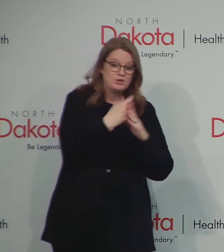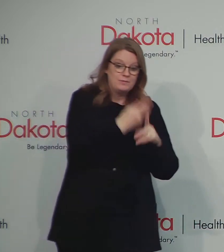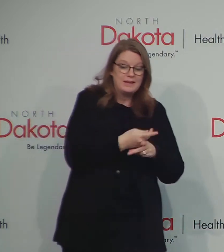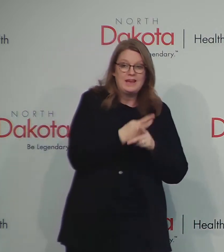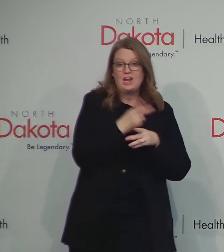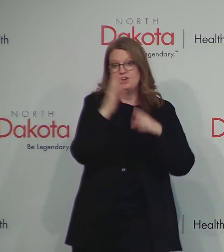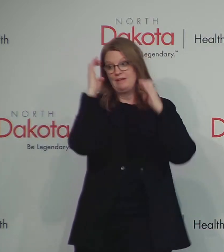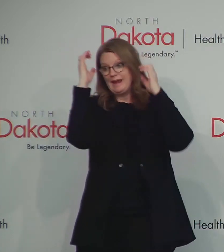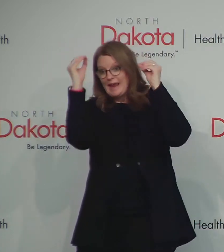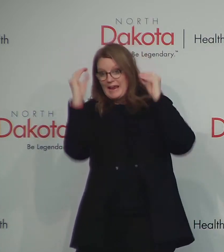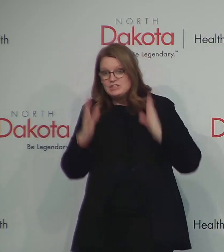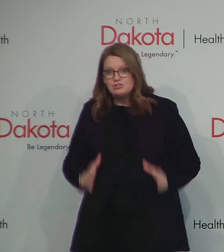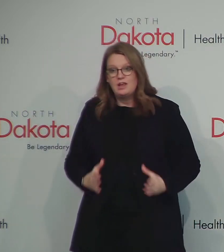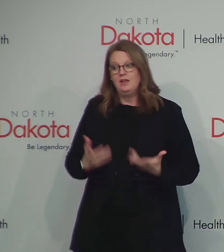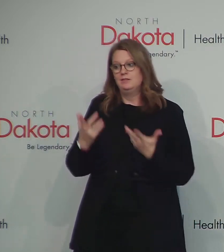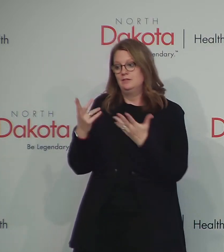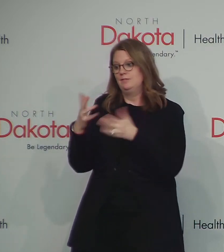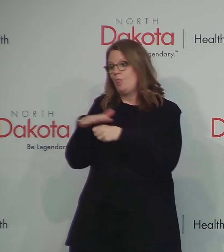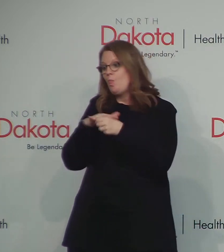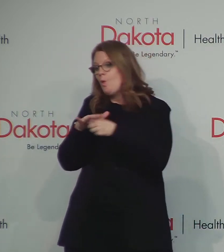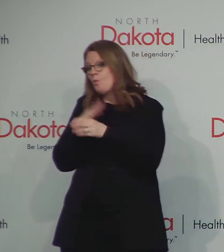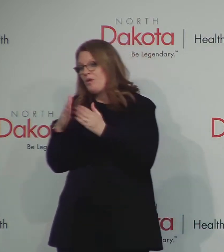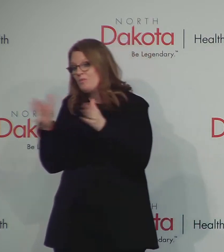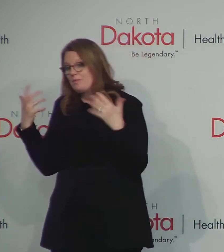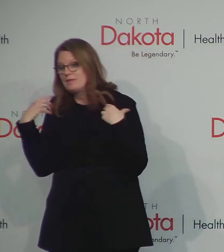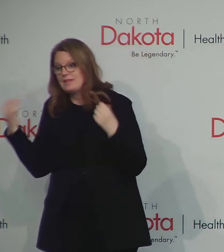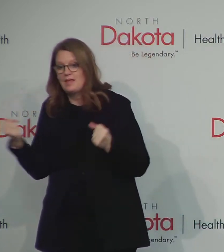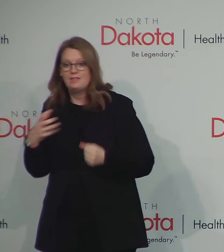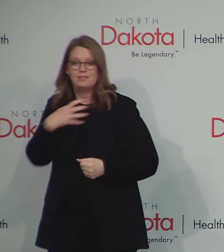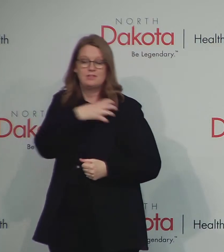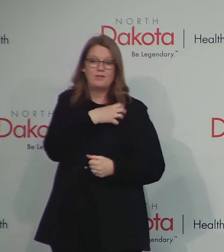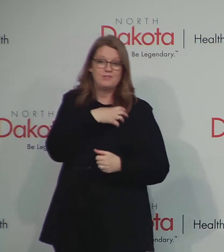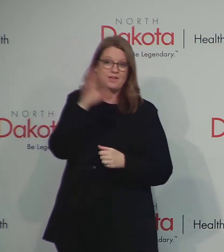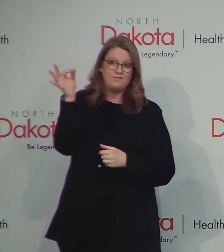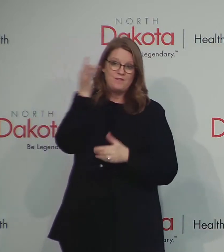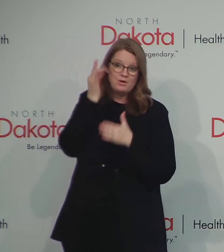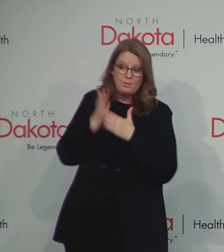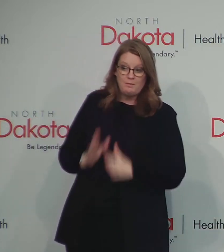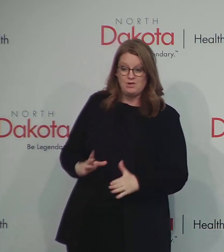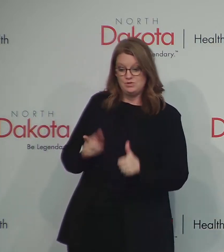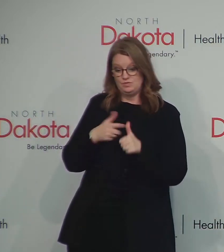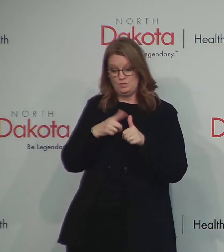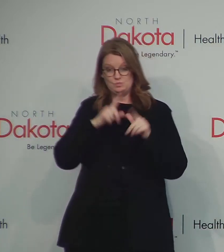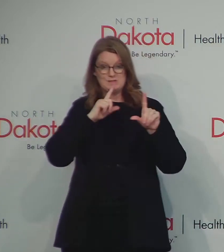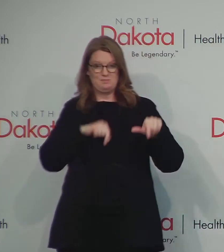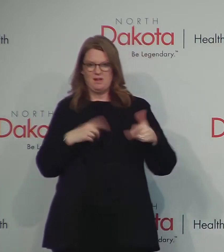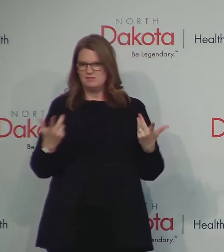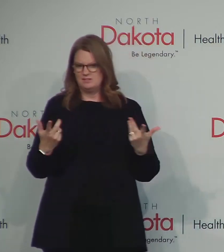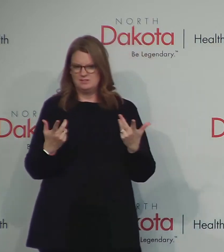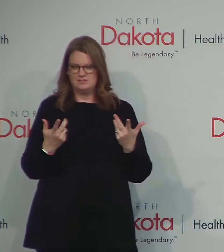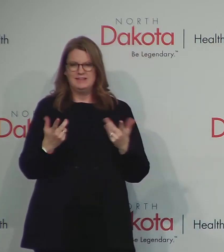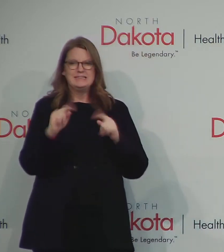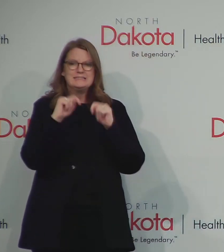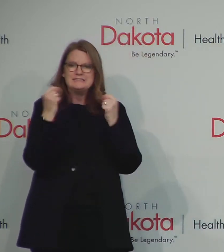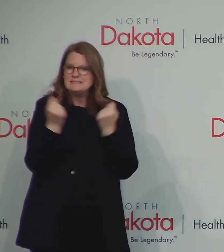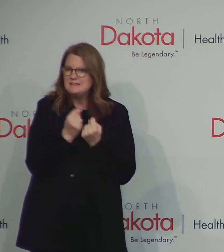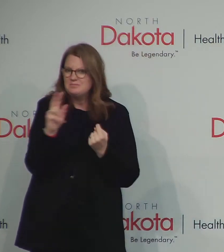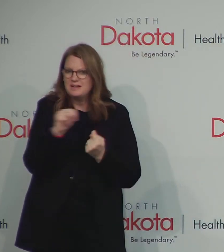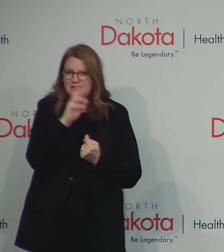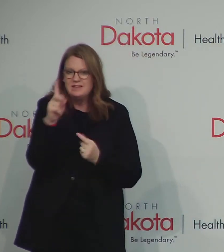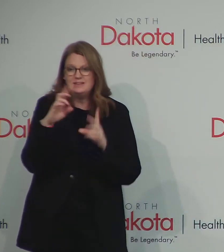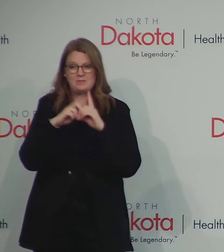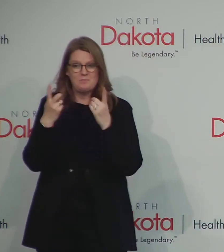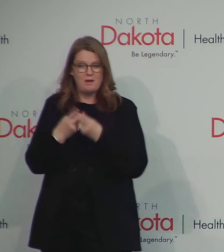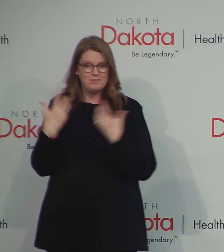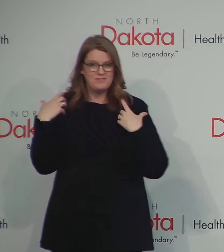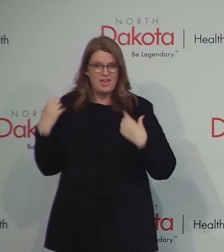educators, businesses, local public health units, law enforcement, federal partners, first responders, so many Team ND members and Department of